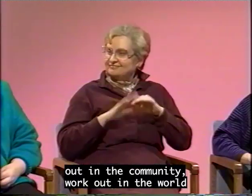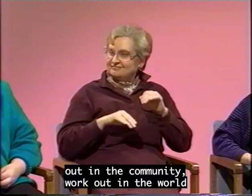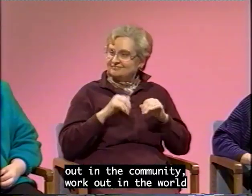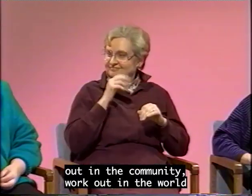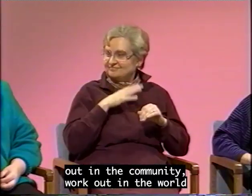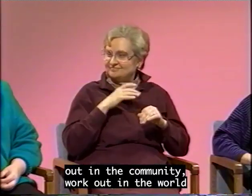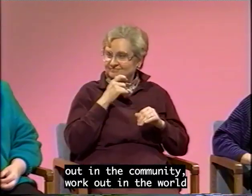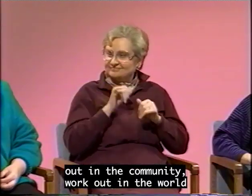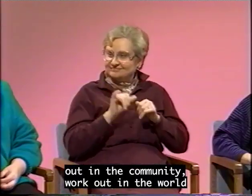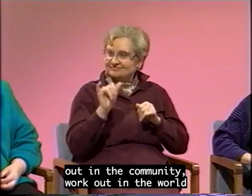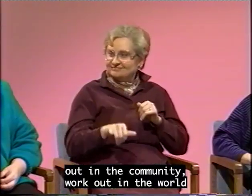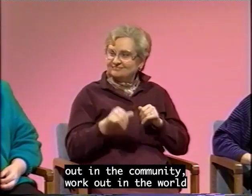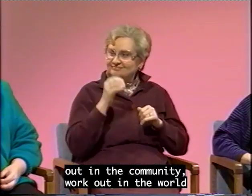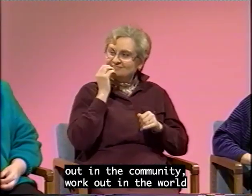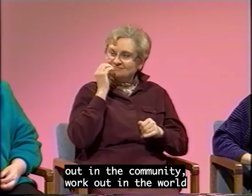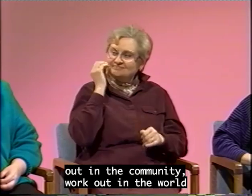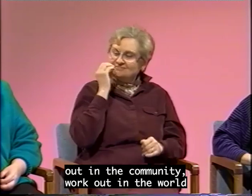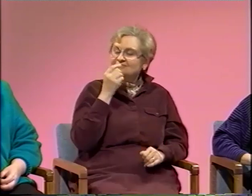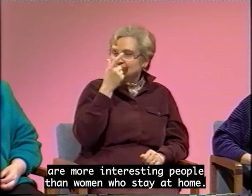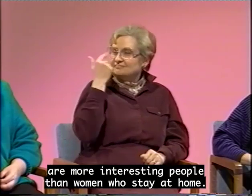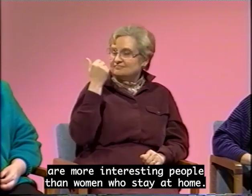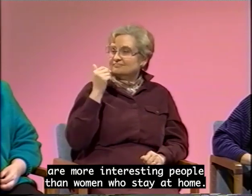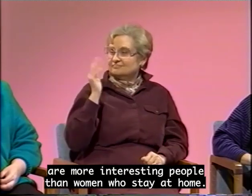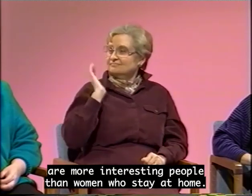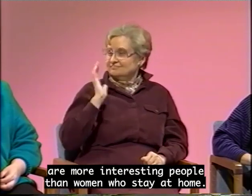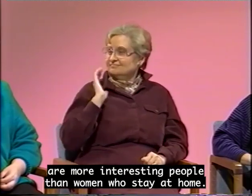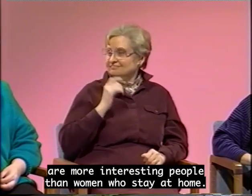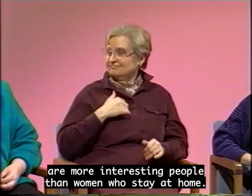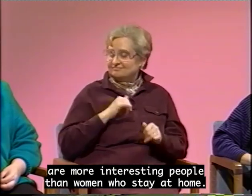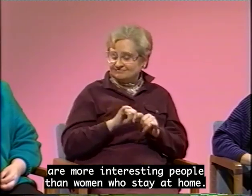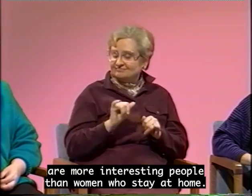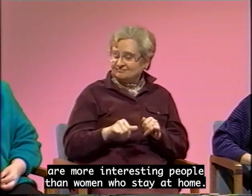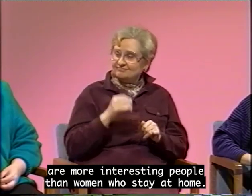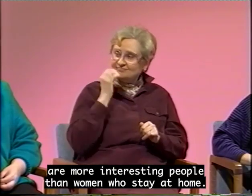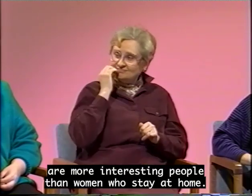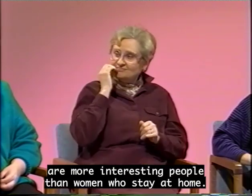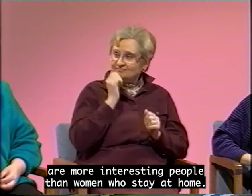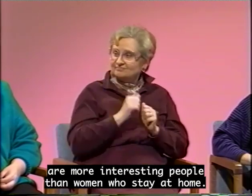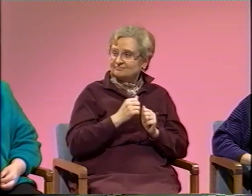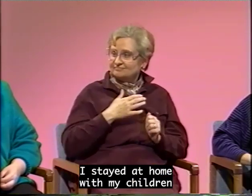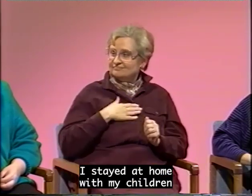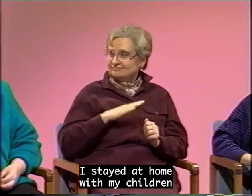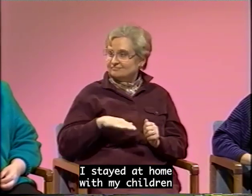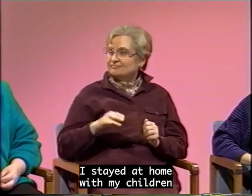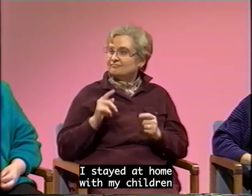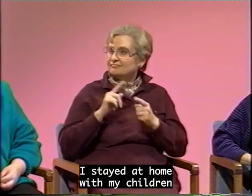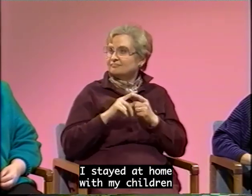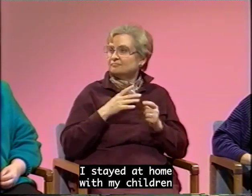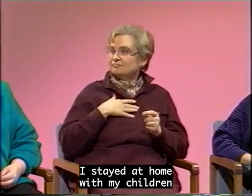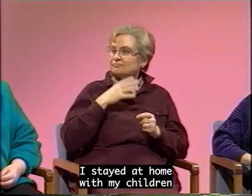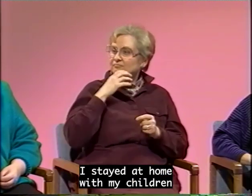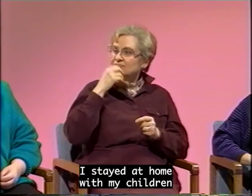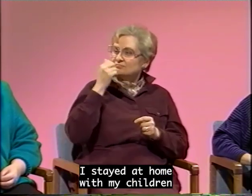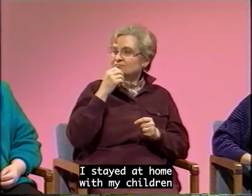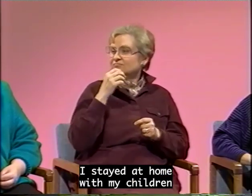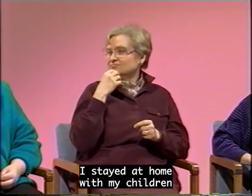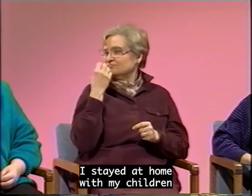in the community, work out in the world, are more interesting people than women who stay at home. I stayed at home with my